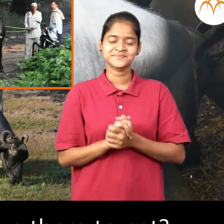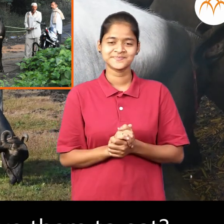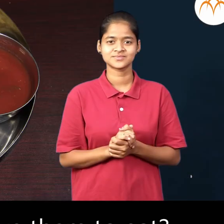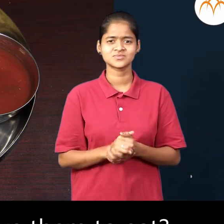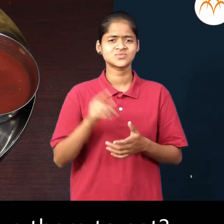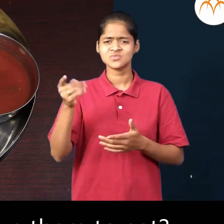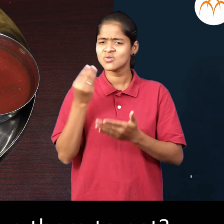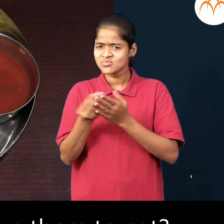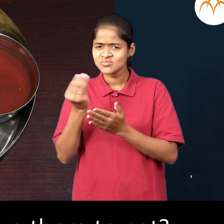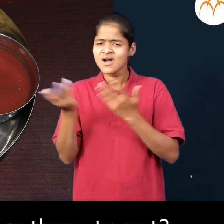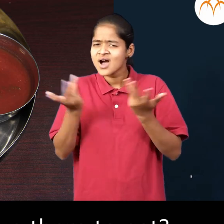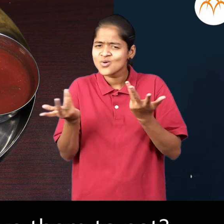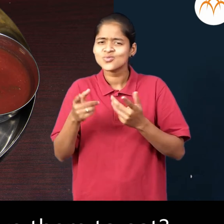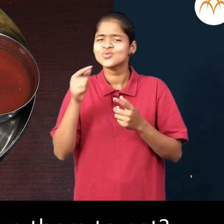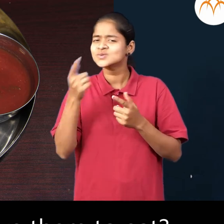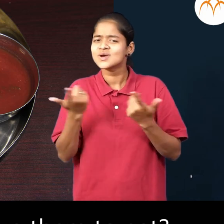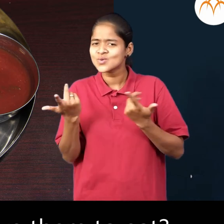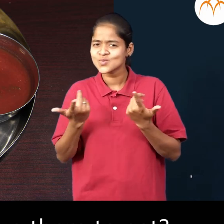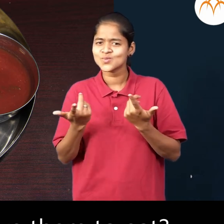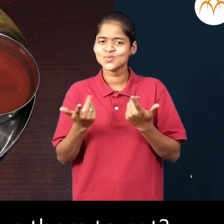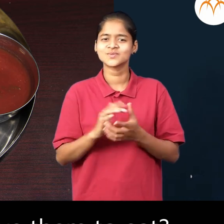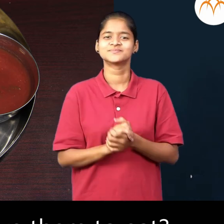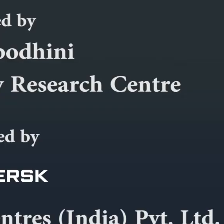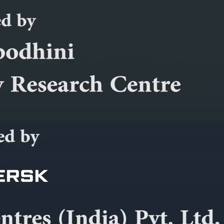What all do you give them to eat? What Do